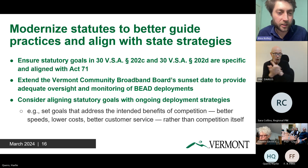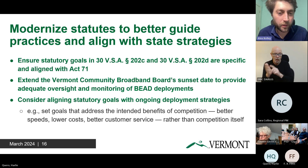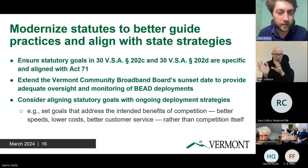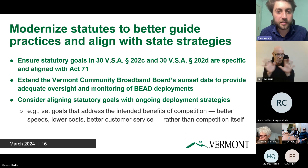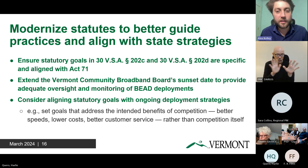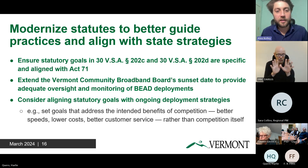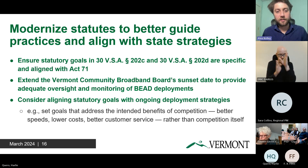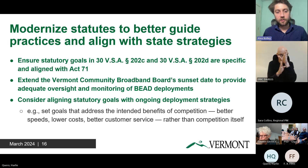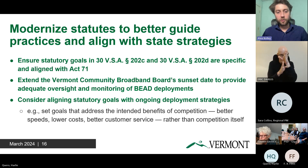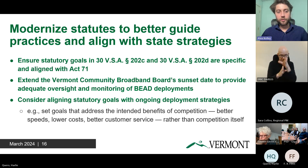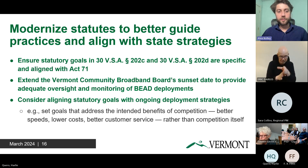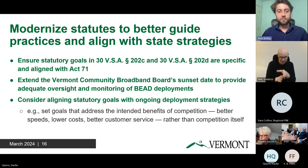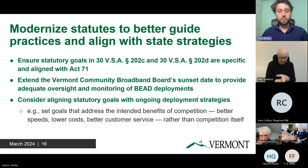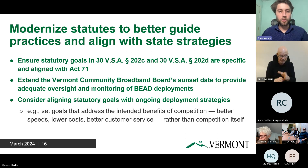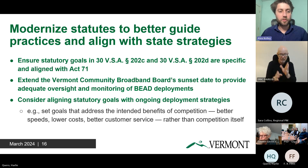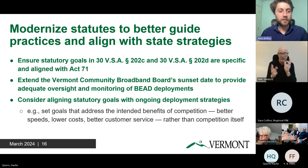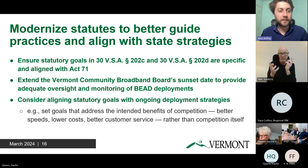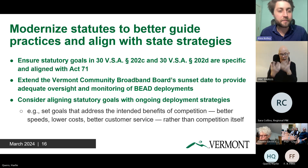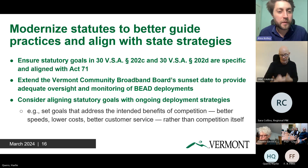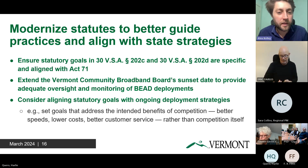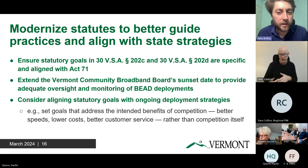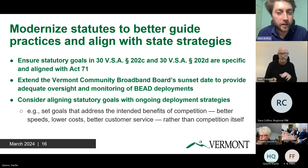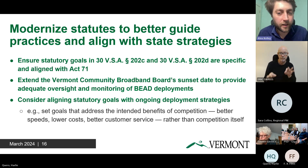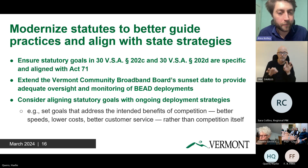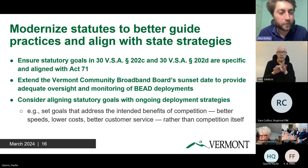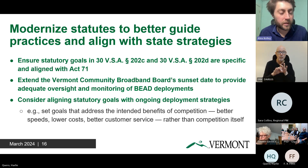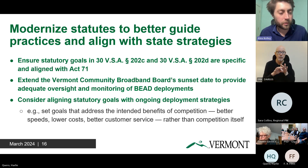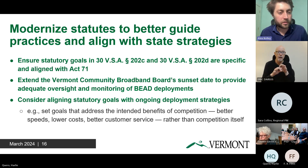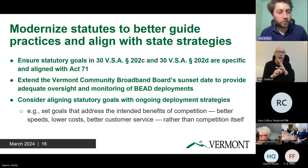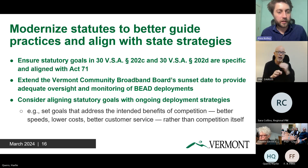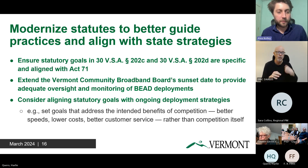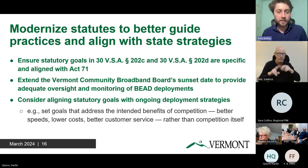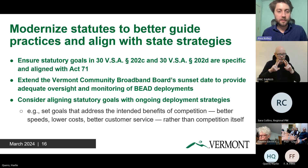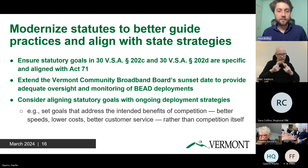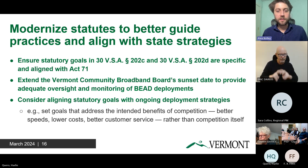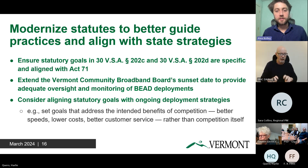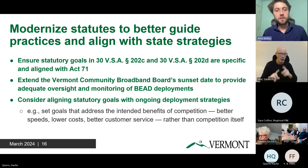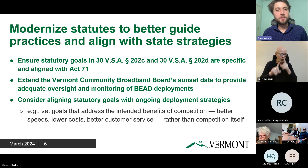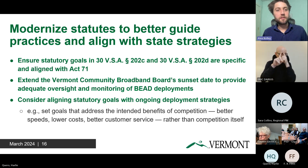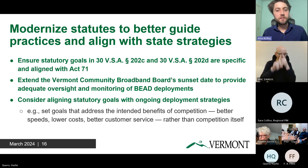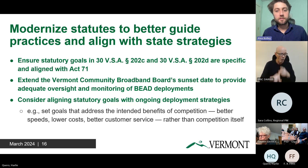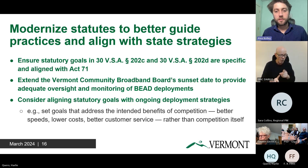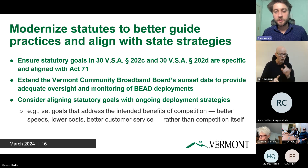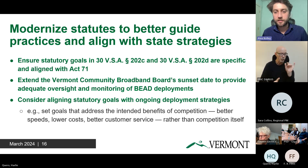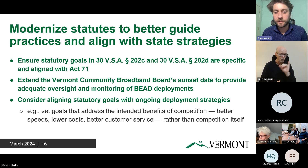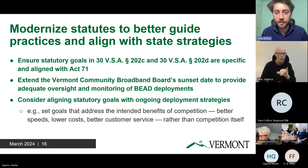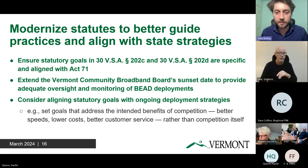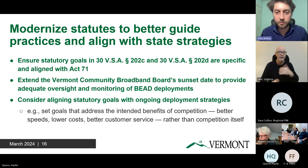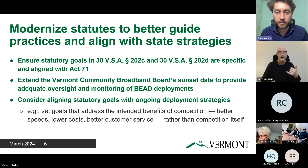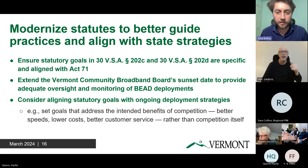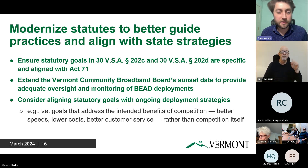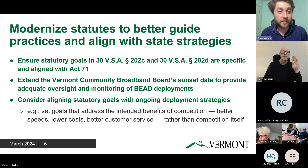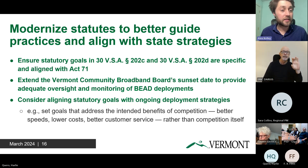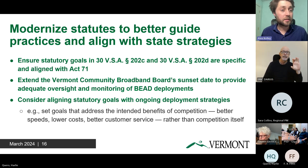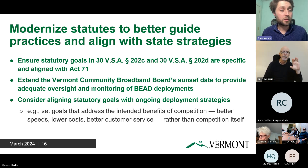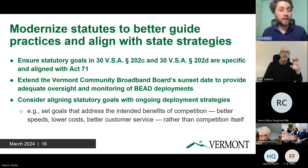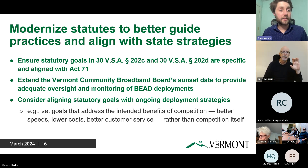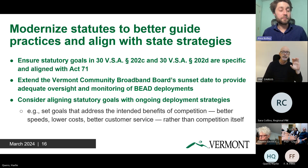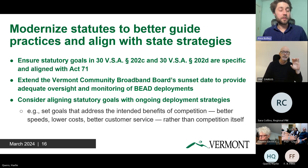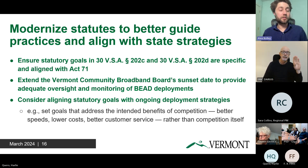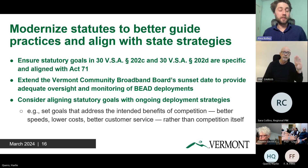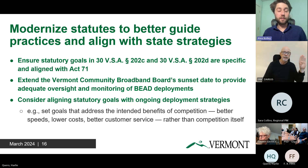to reevaluate the goals more broadly. We do recommend that the VCBB's sunset date be